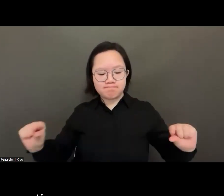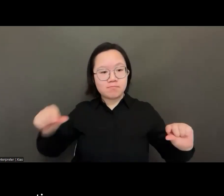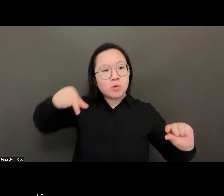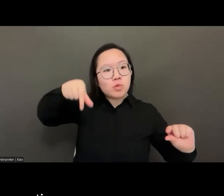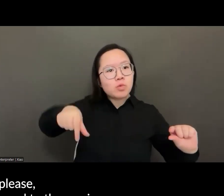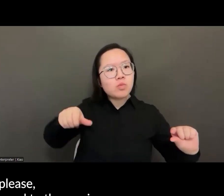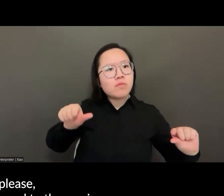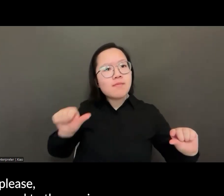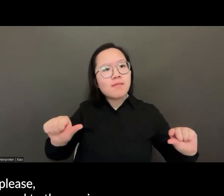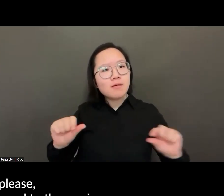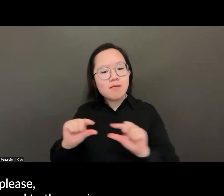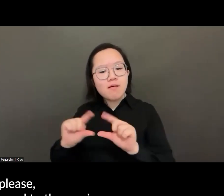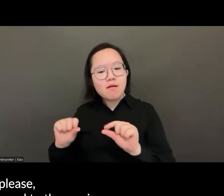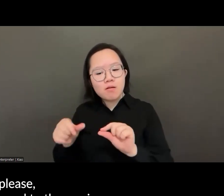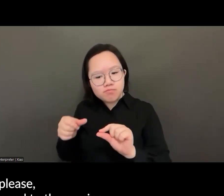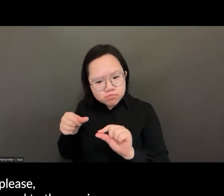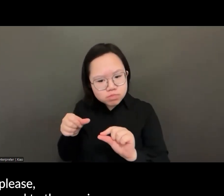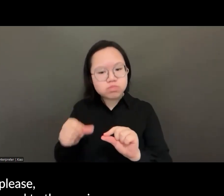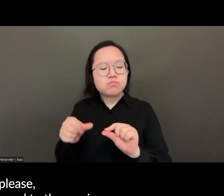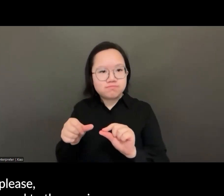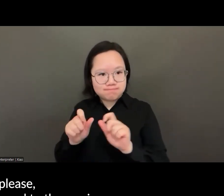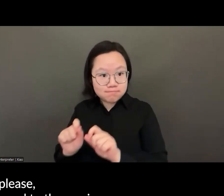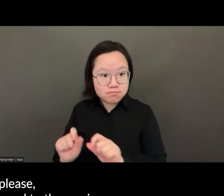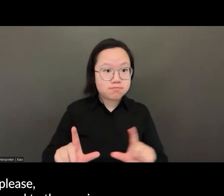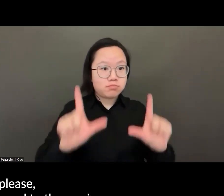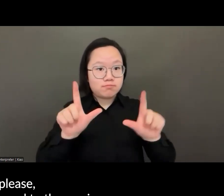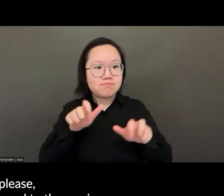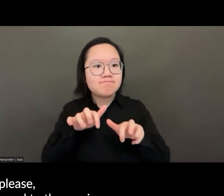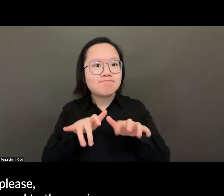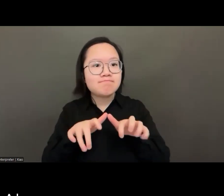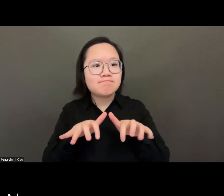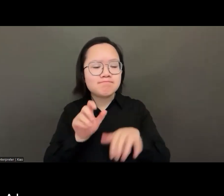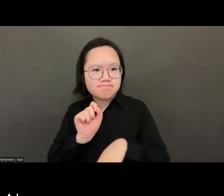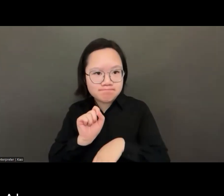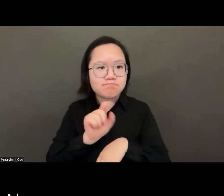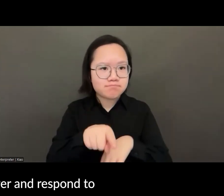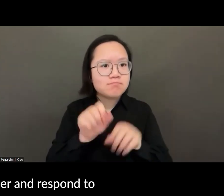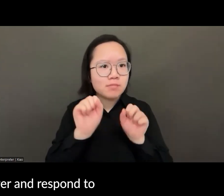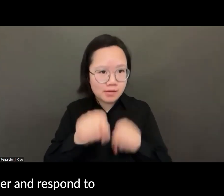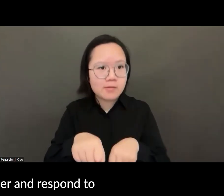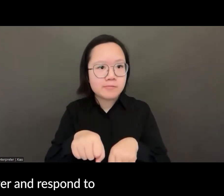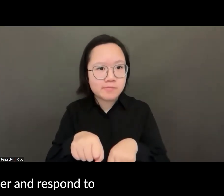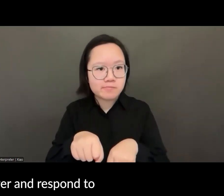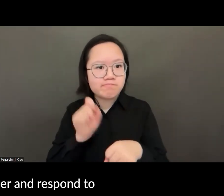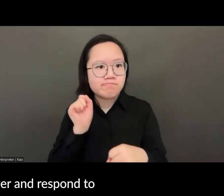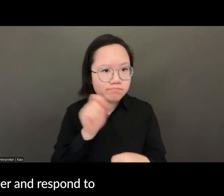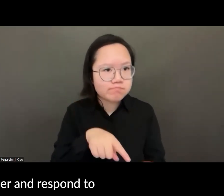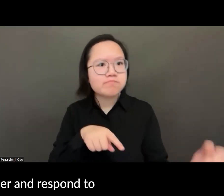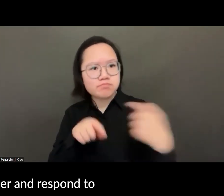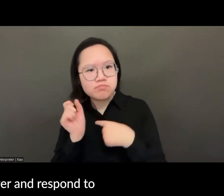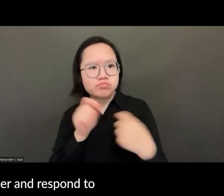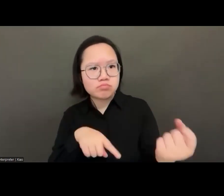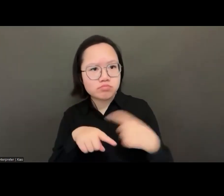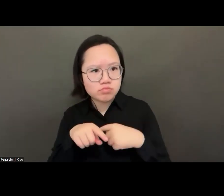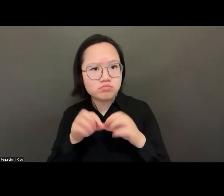any questions, panelists, please, you are welcome to respond to them using the Q&A box. You can hit type answer and